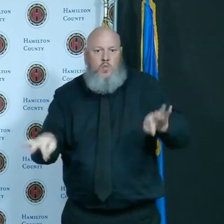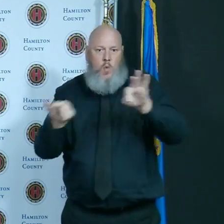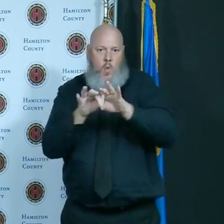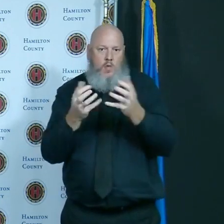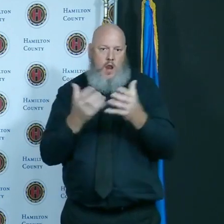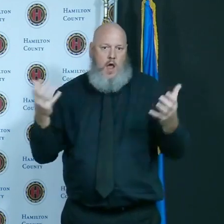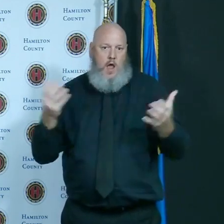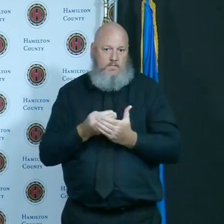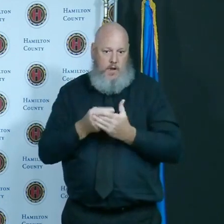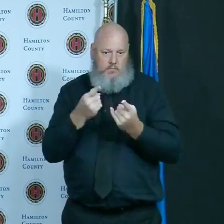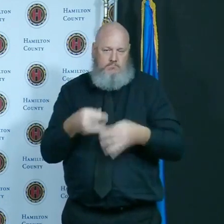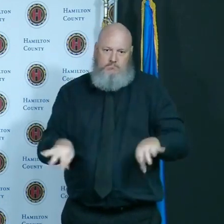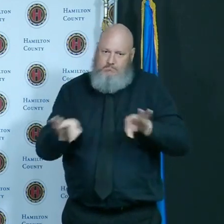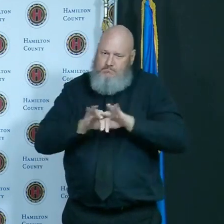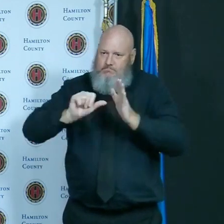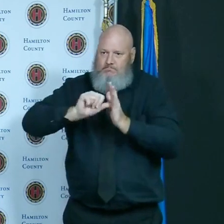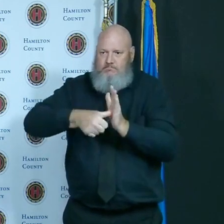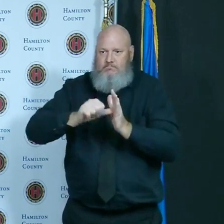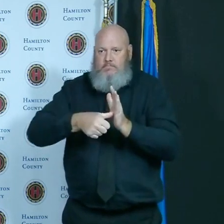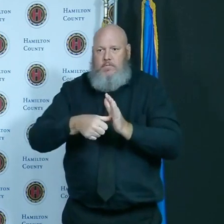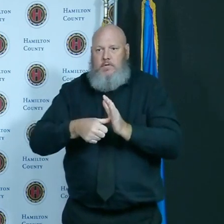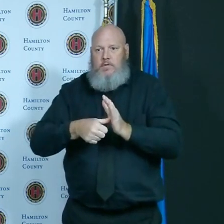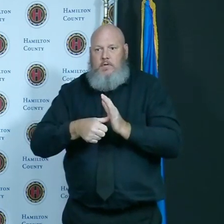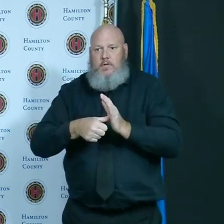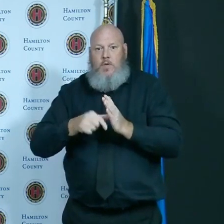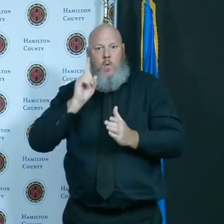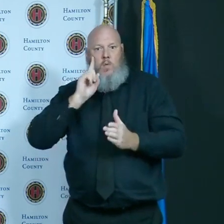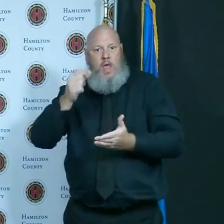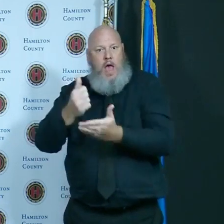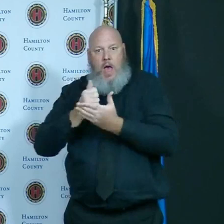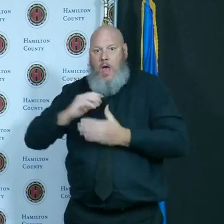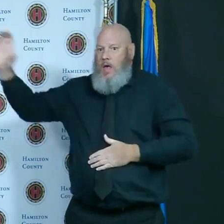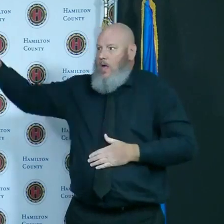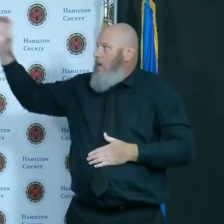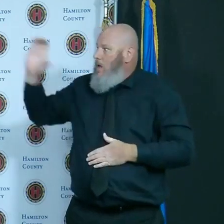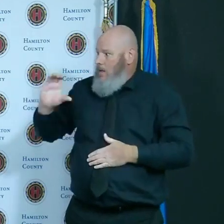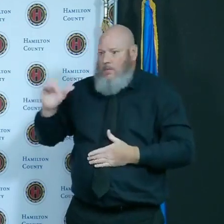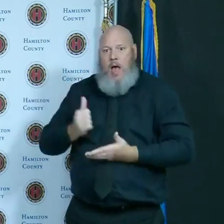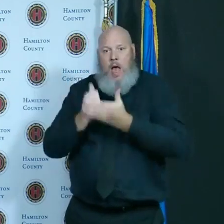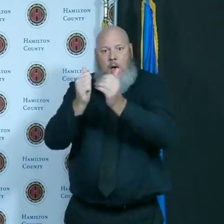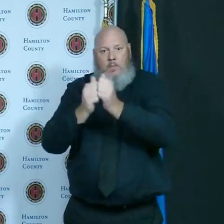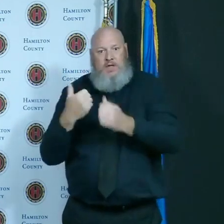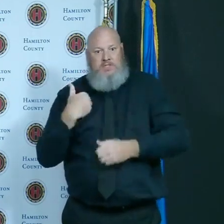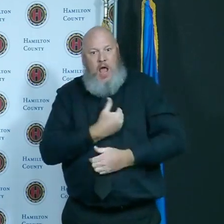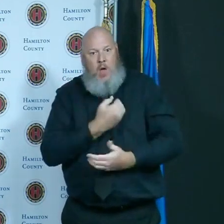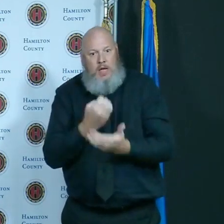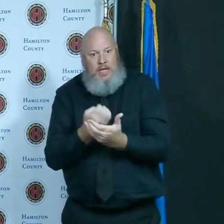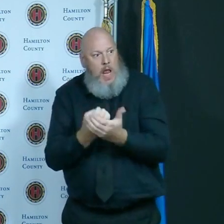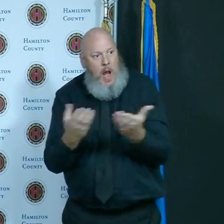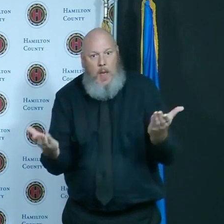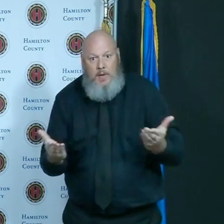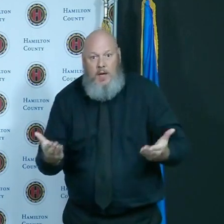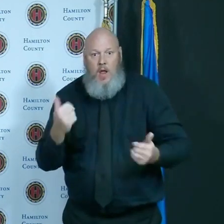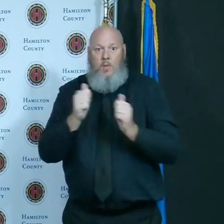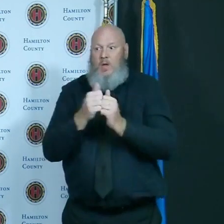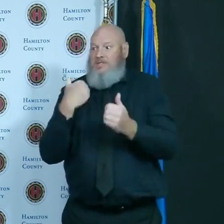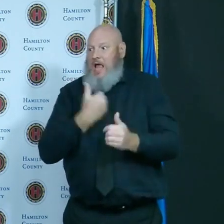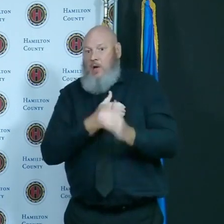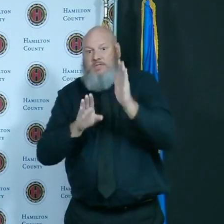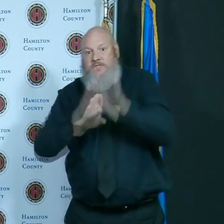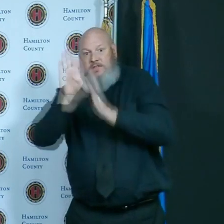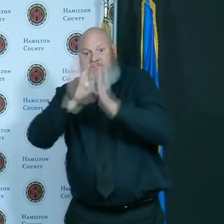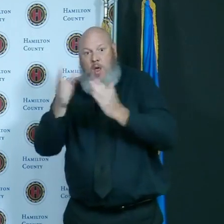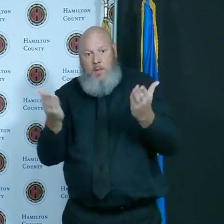development dollars. So please, if we have an undercount, we will not see our fair share in Hamilton County and in the city